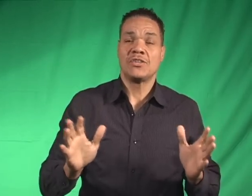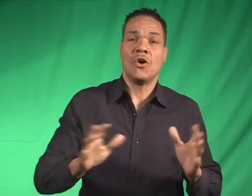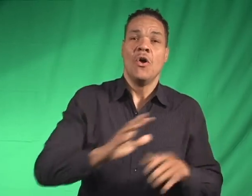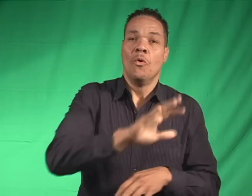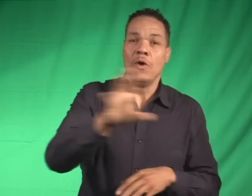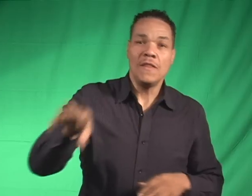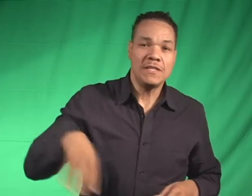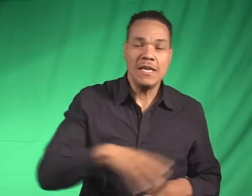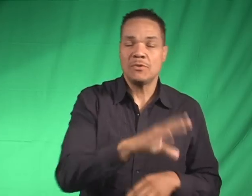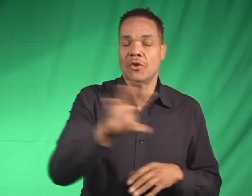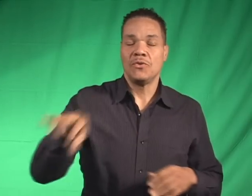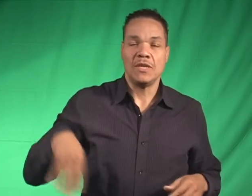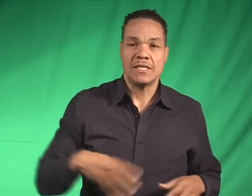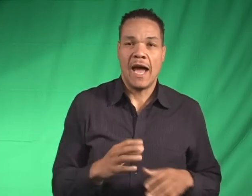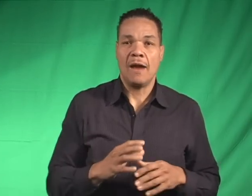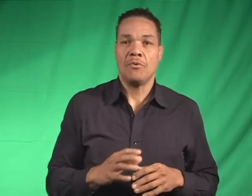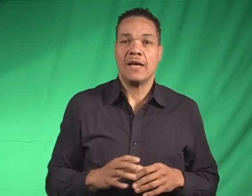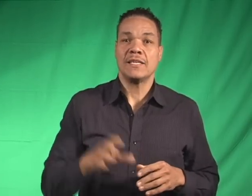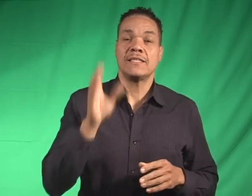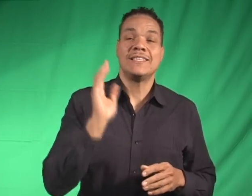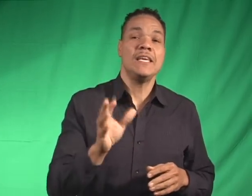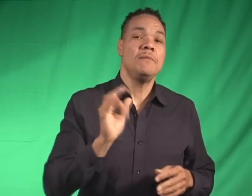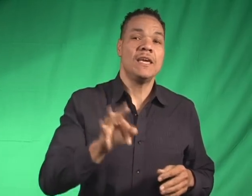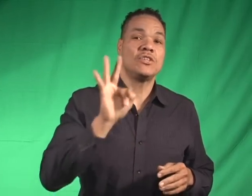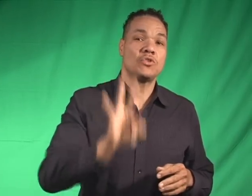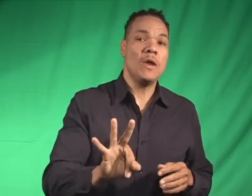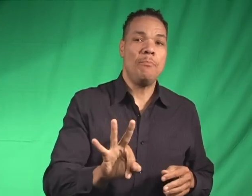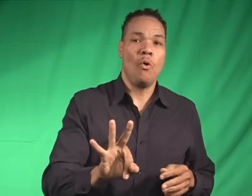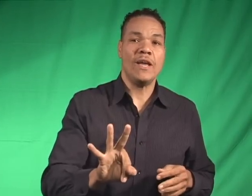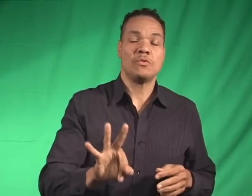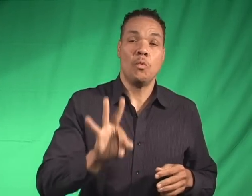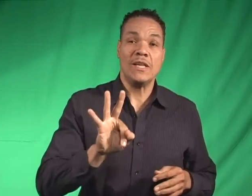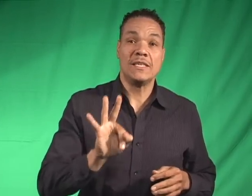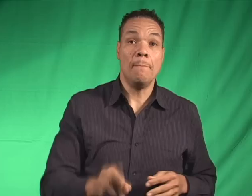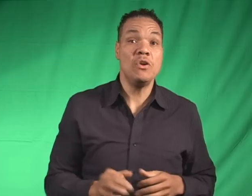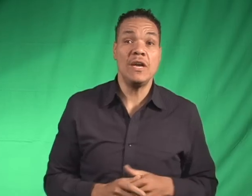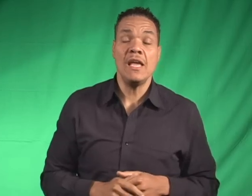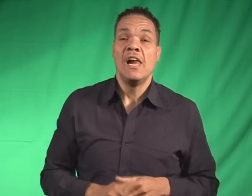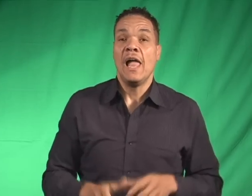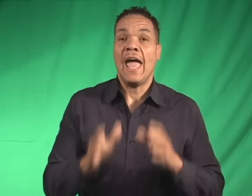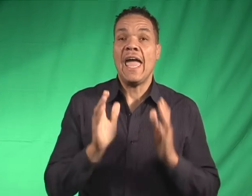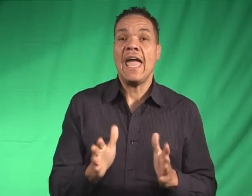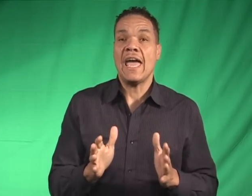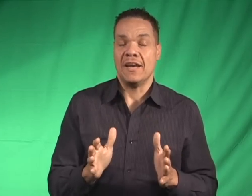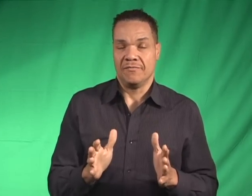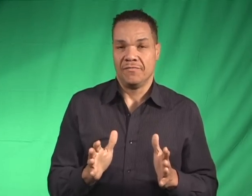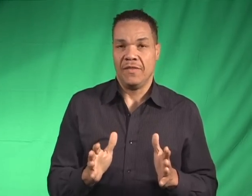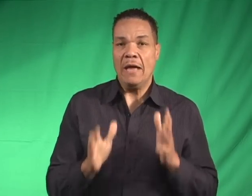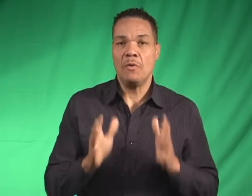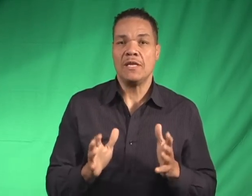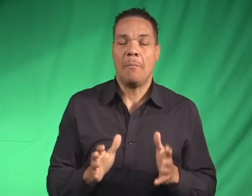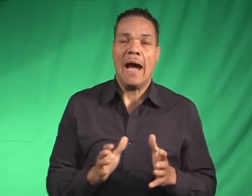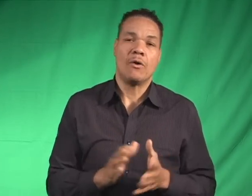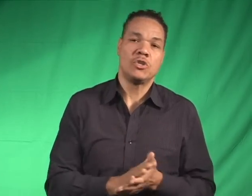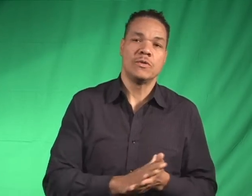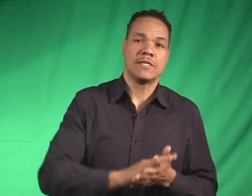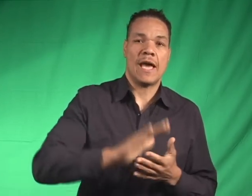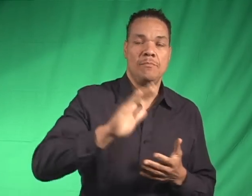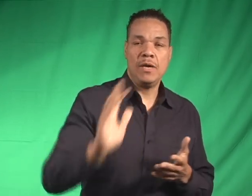so when the teams go through the entire process, the team that gets 3 points wins immunity and they win the power to assign